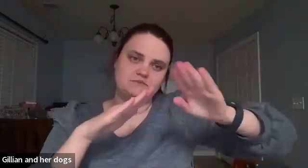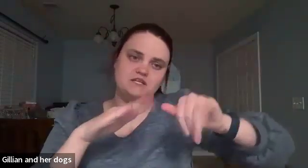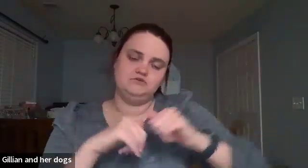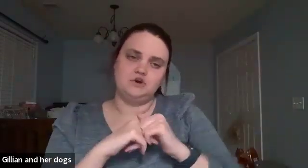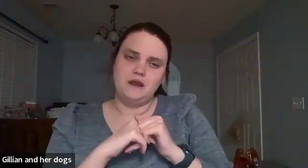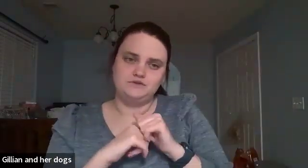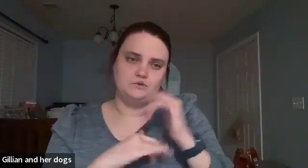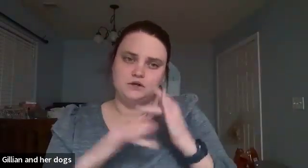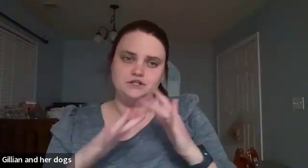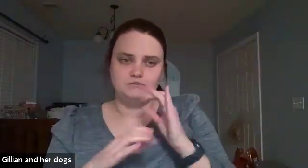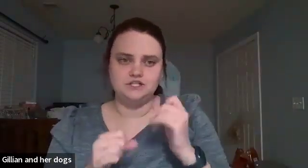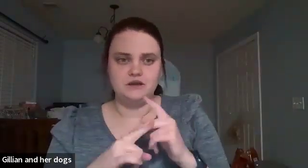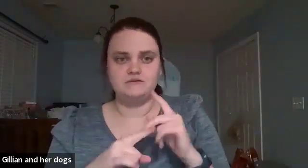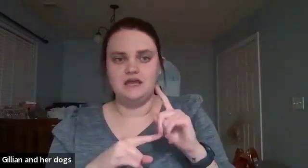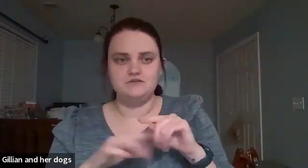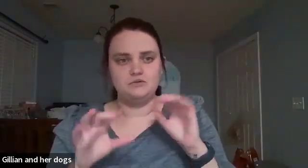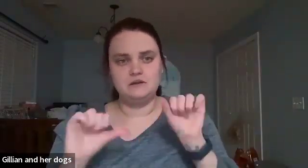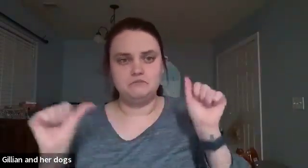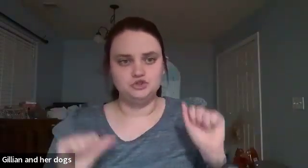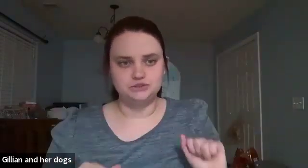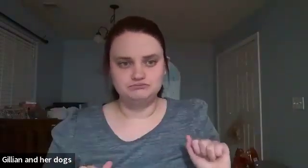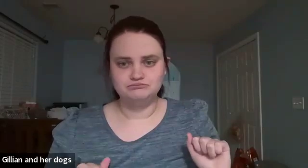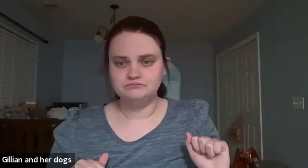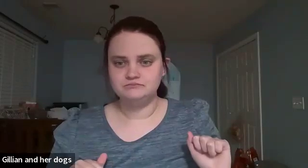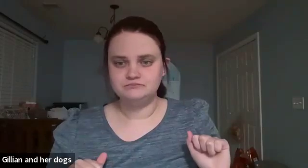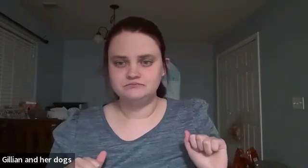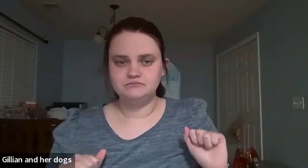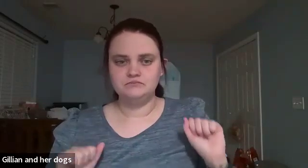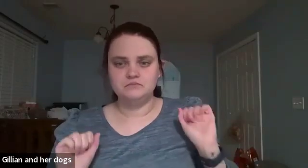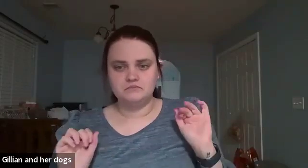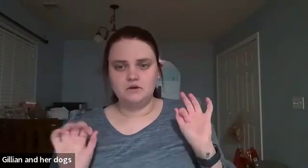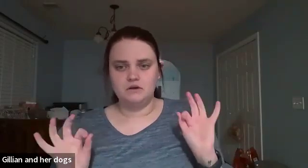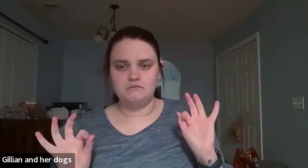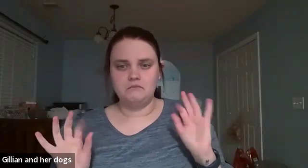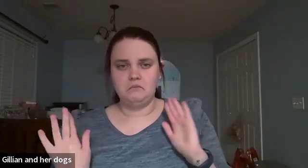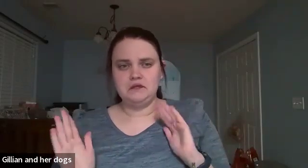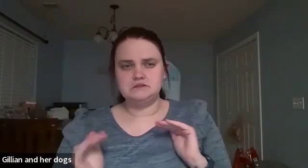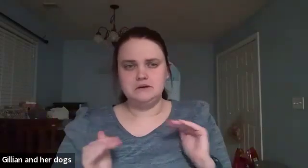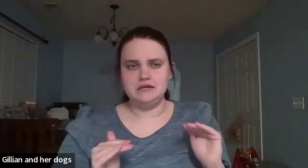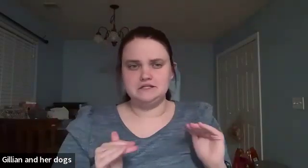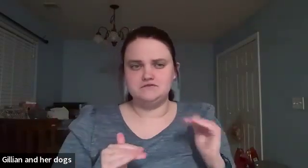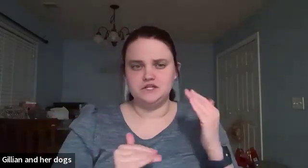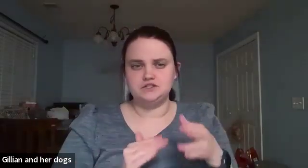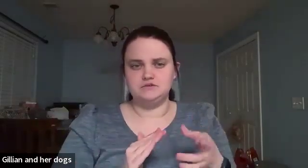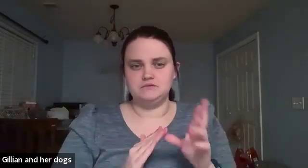shapes that you don't have to worry too much about. They have their own motion. Okay, let's go ahead and just finish the